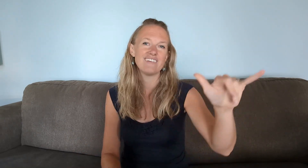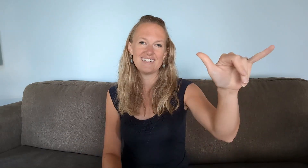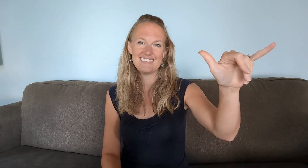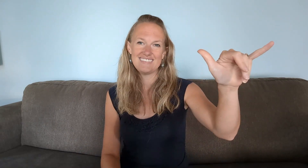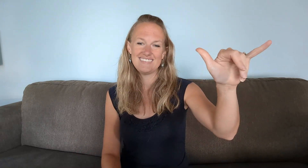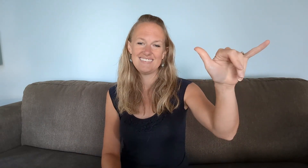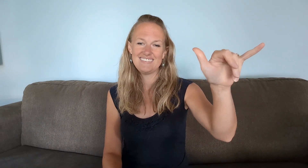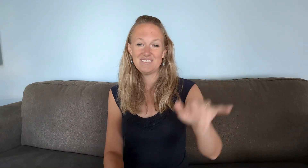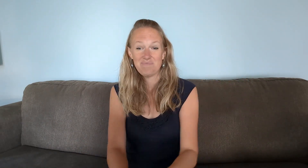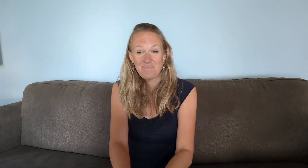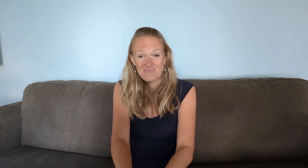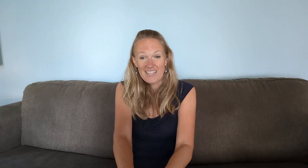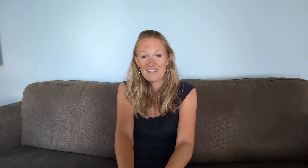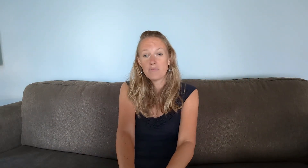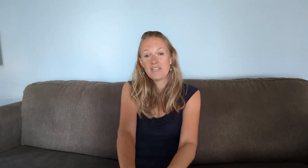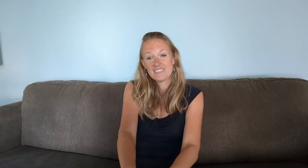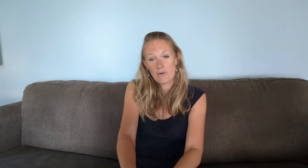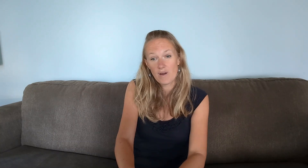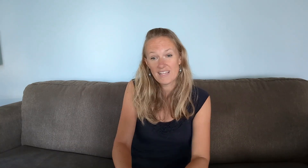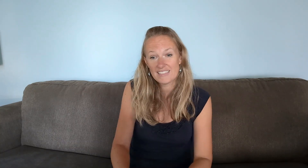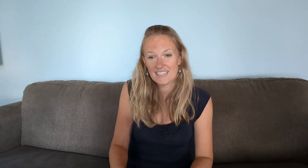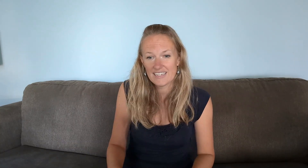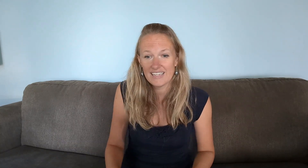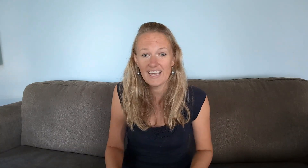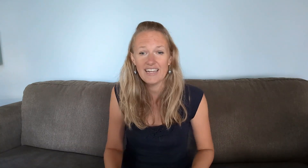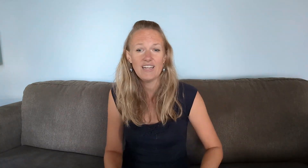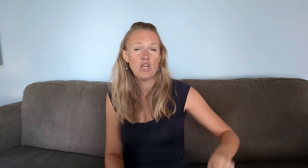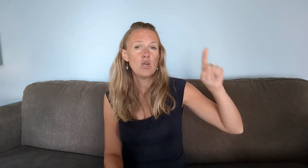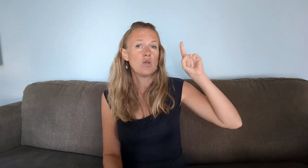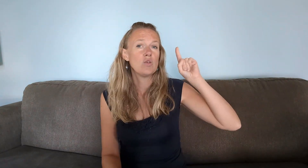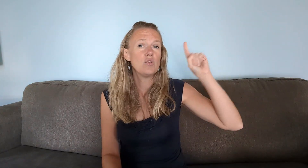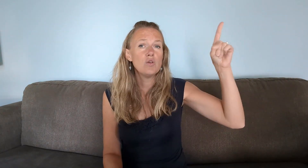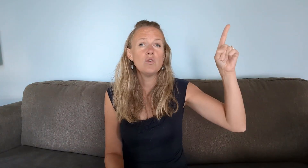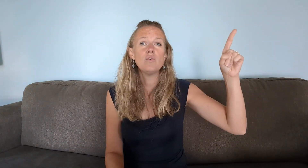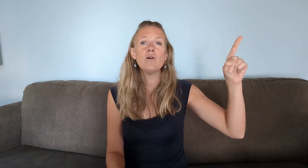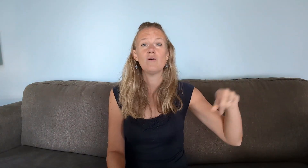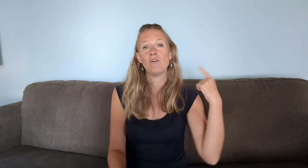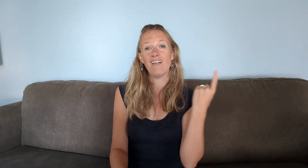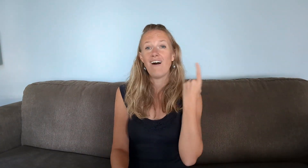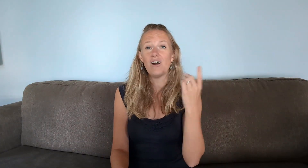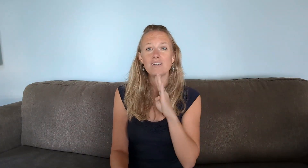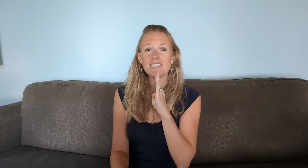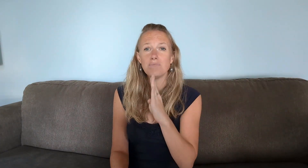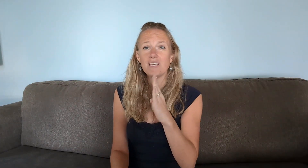forever. And then it repeats that one last line again. You will always